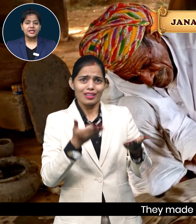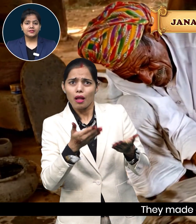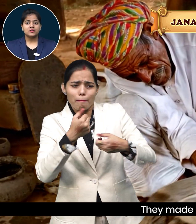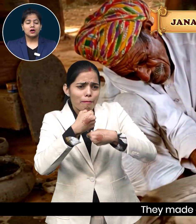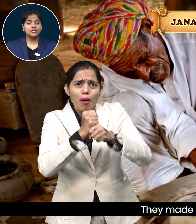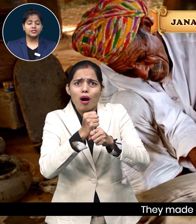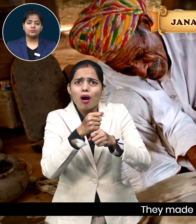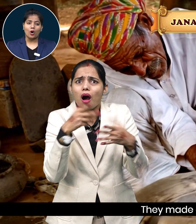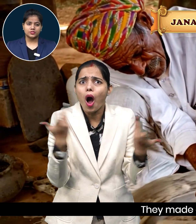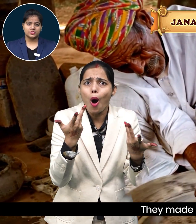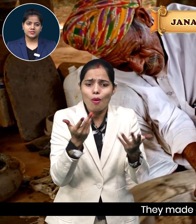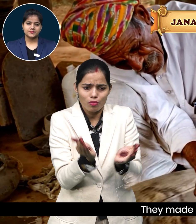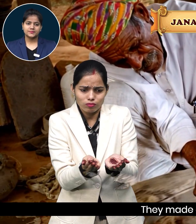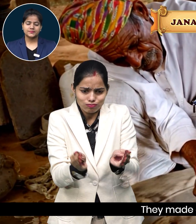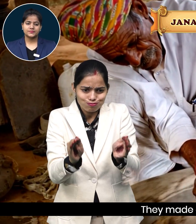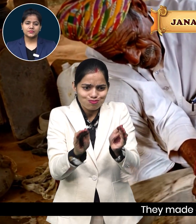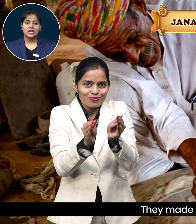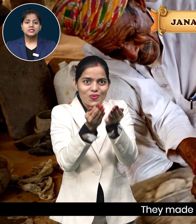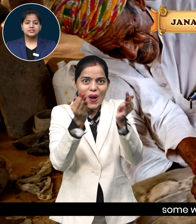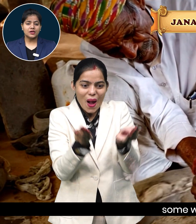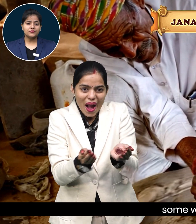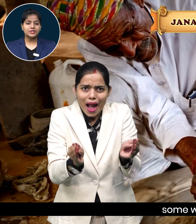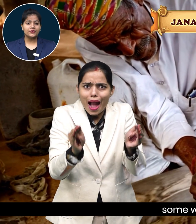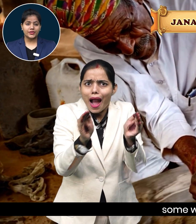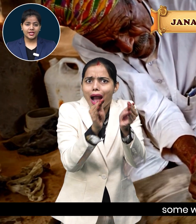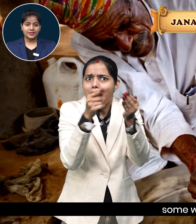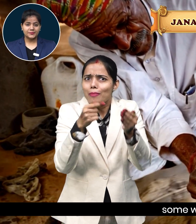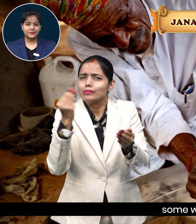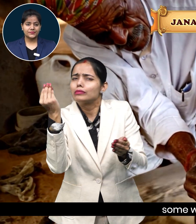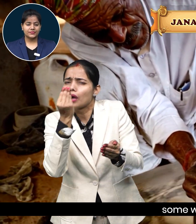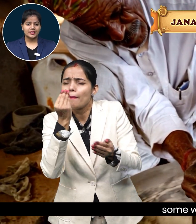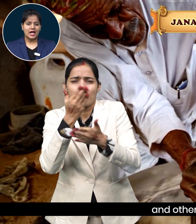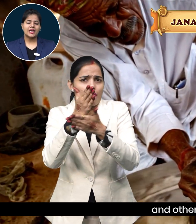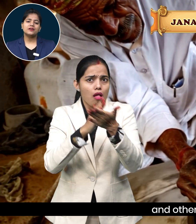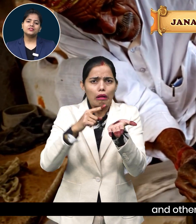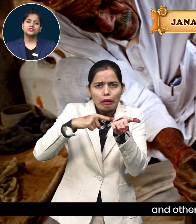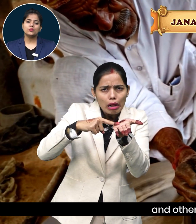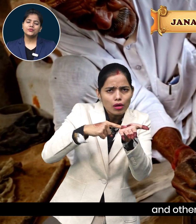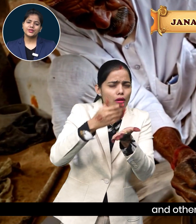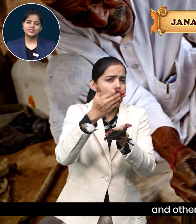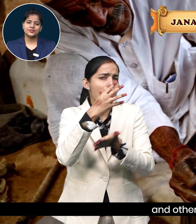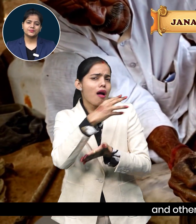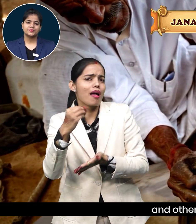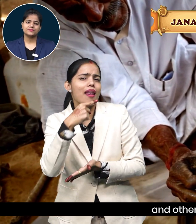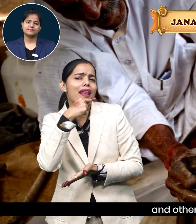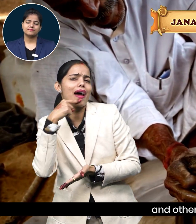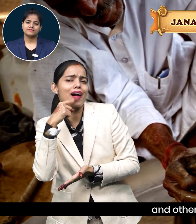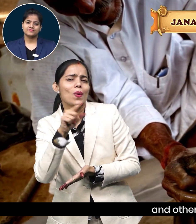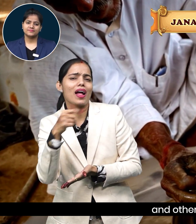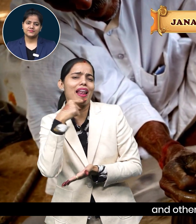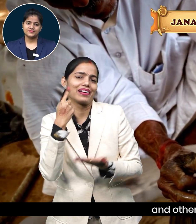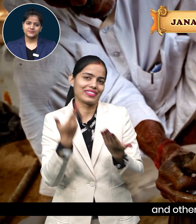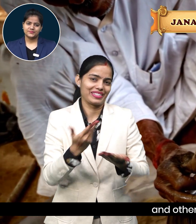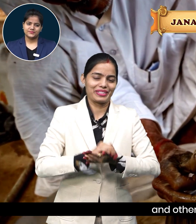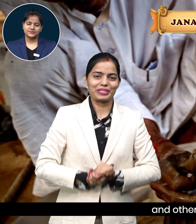They made earthen pots. Some were grey and others were red.